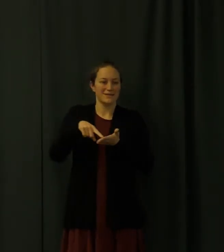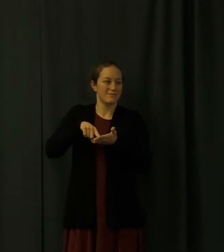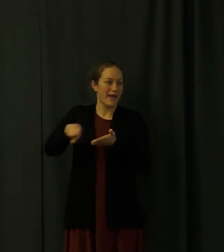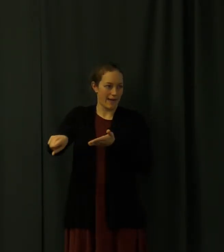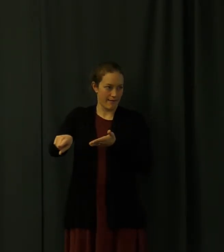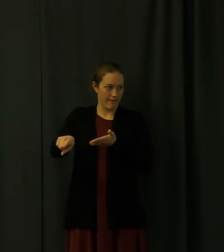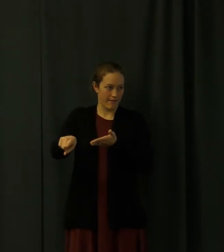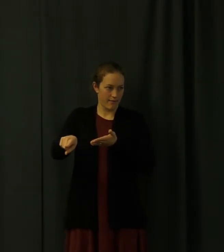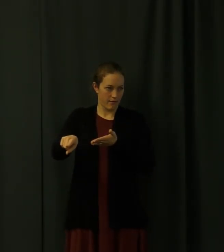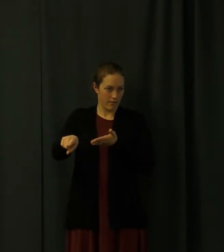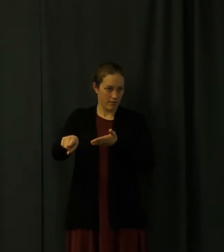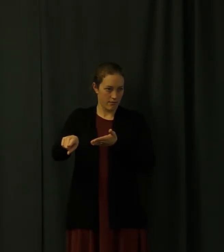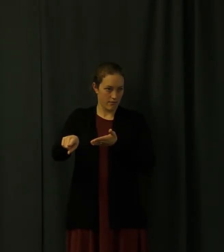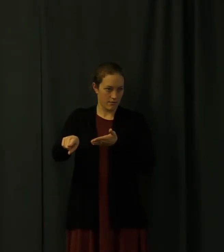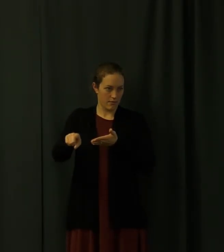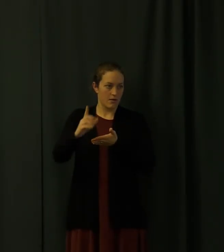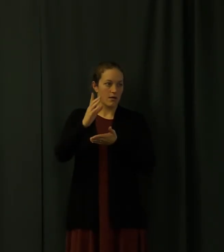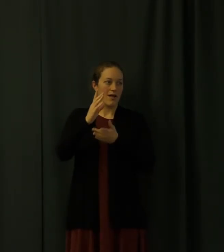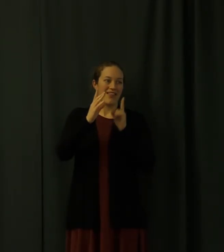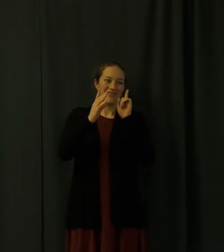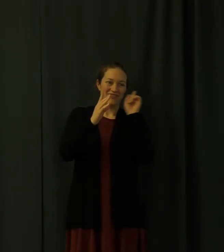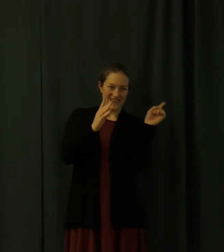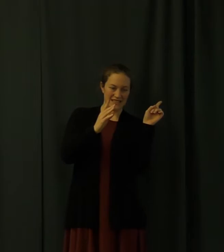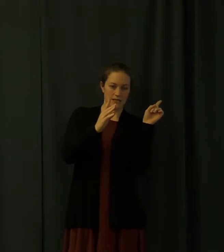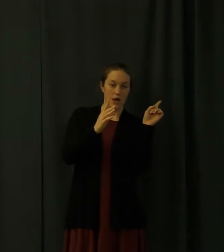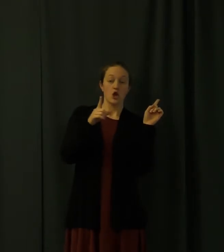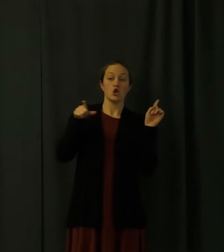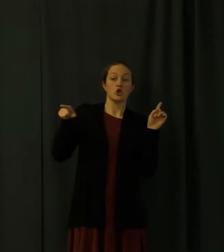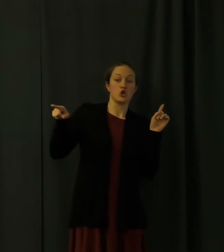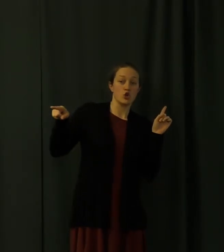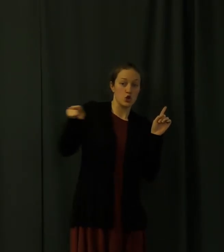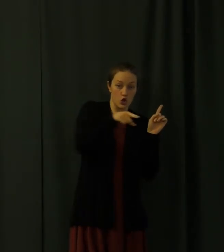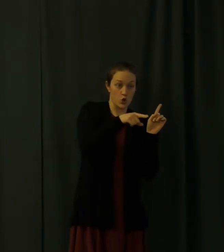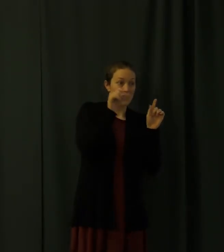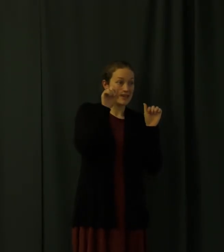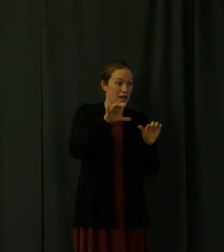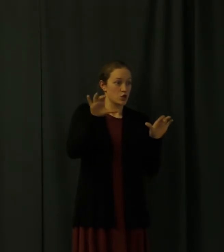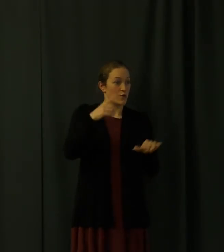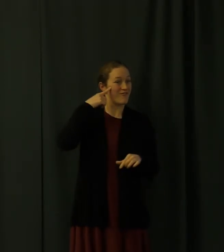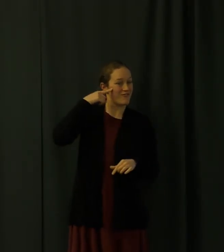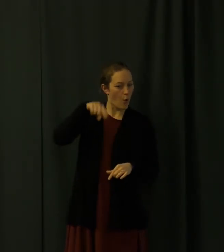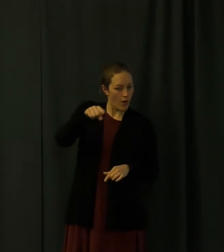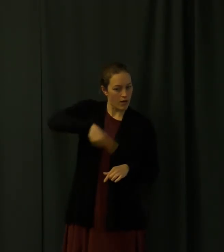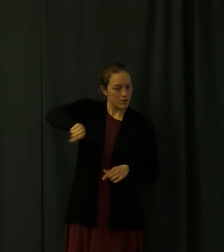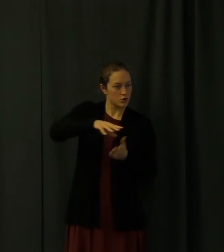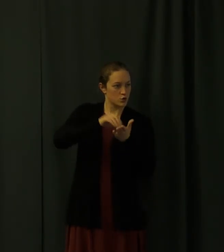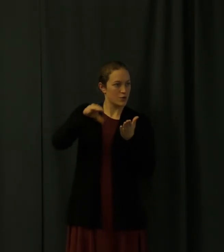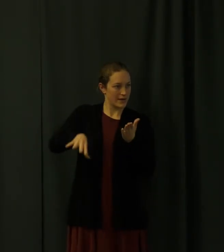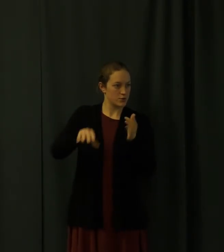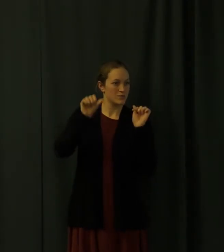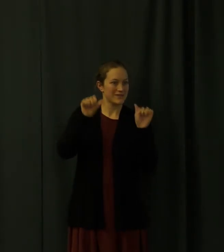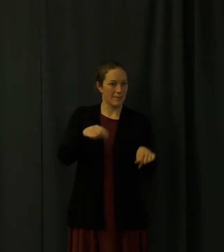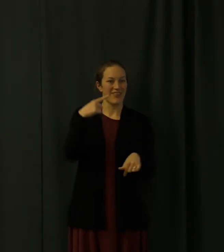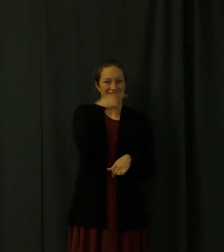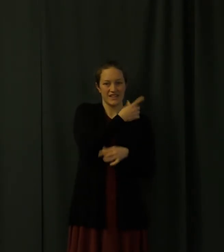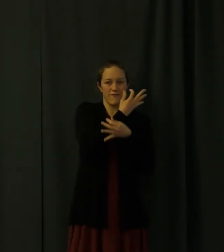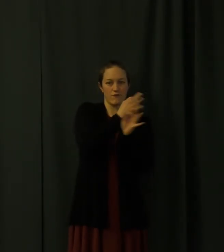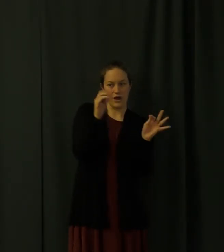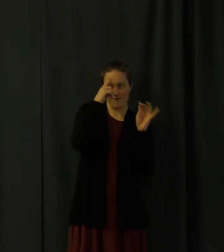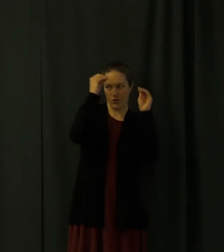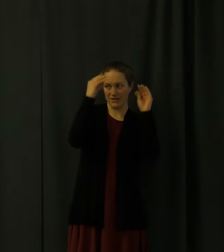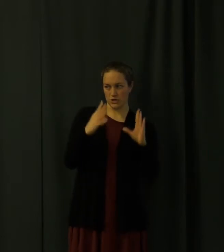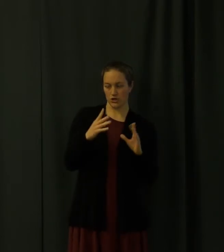features are free, but this feature is not. But you can do it for them. Okay, Text Help, yeah. Okay, so I'm gonna go